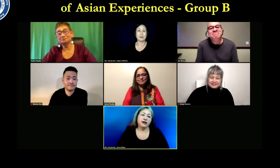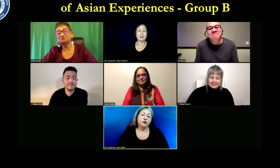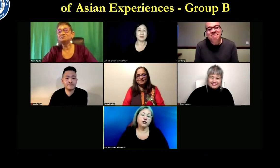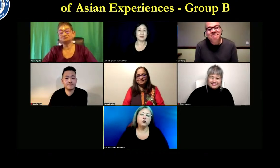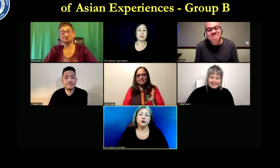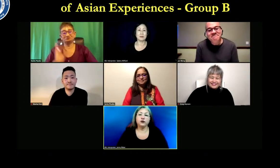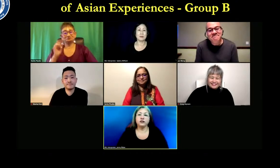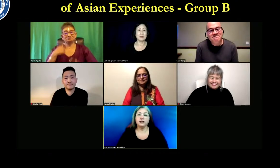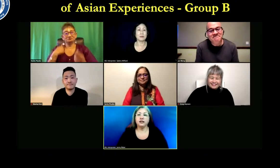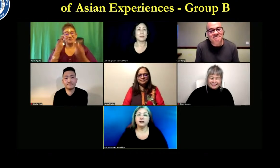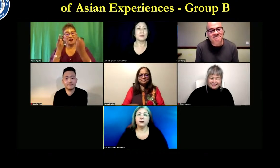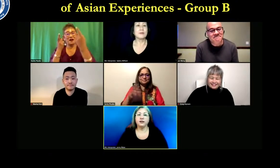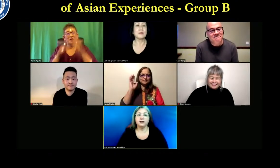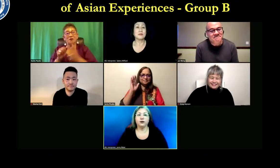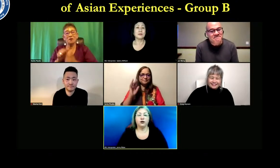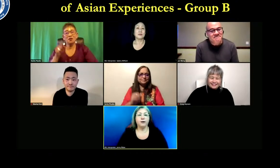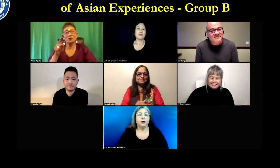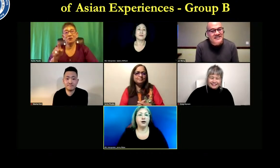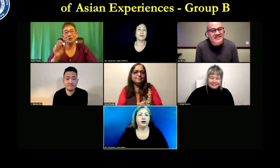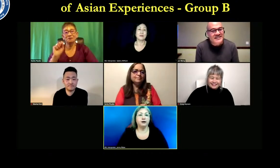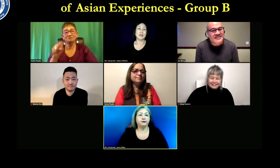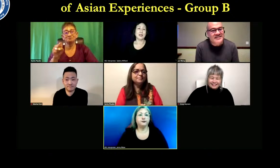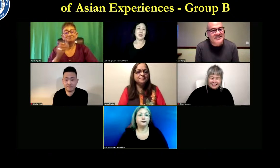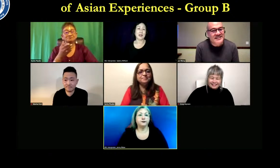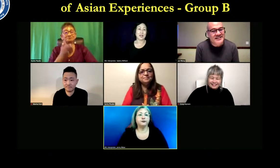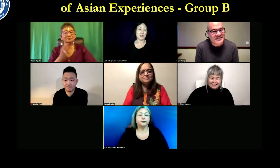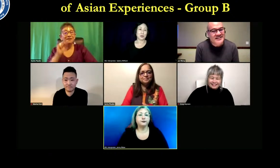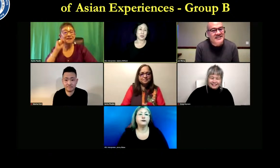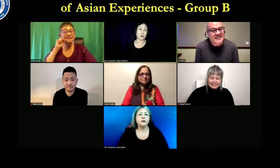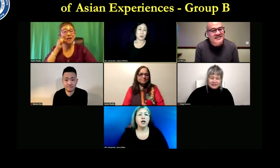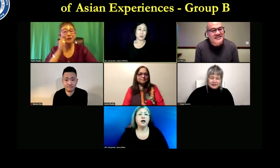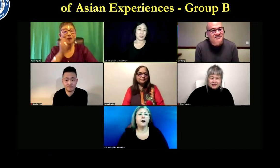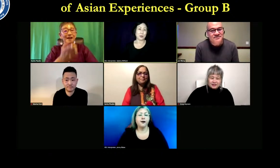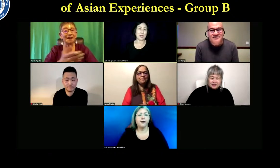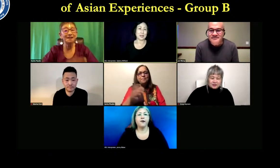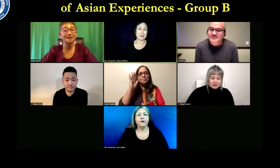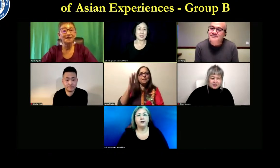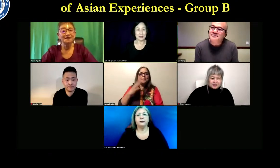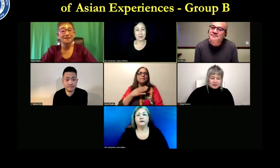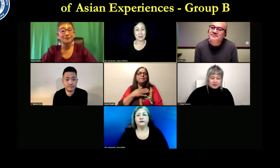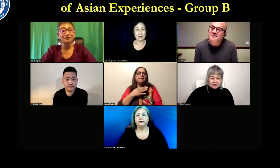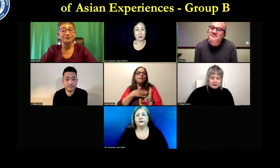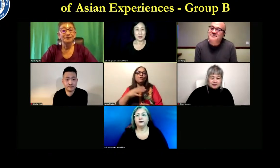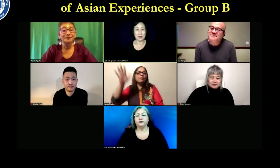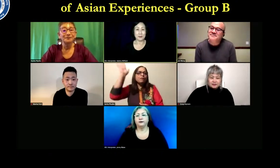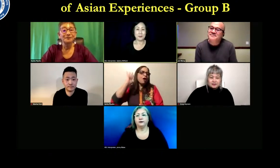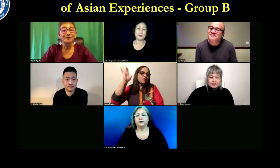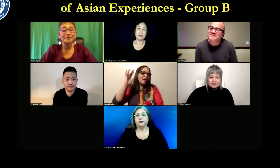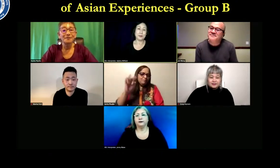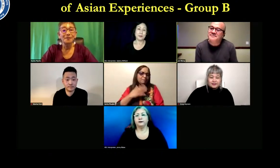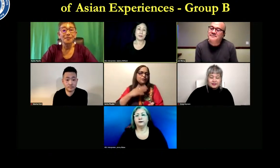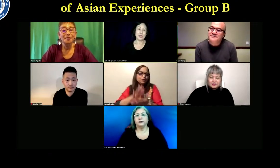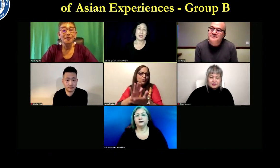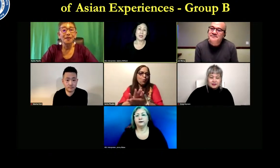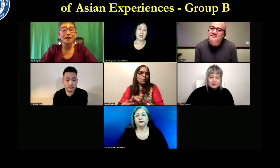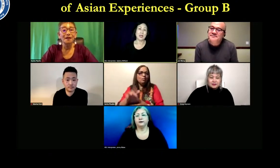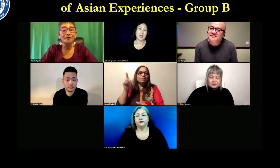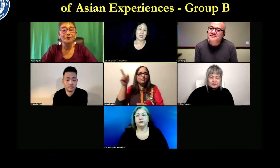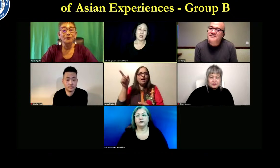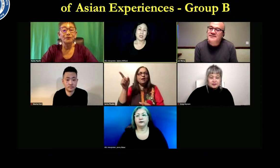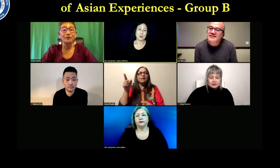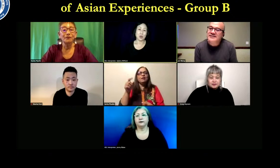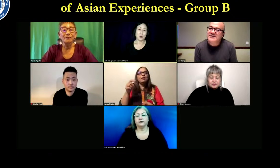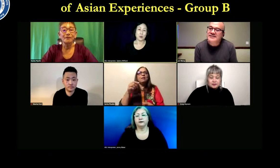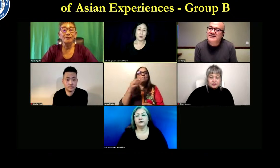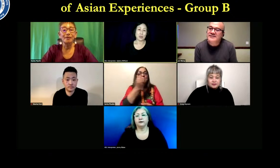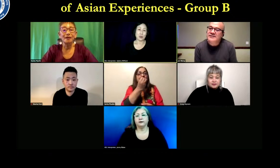camaraderie. And I wish we were seeing something similar in America. I totally agree with you. Yes. Sarita?